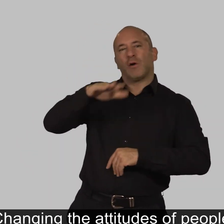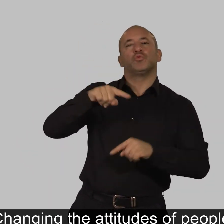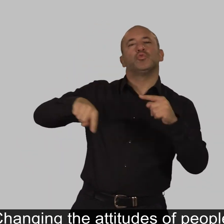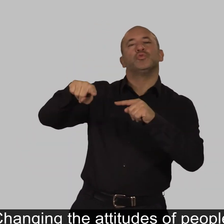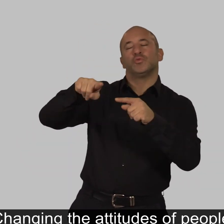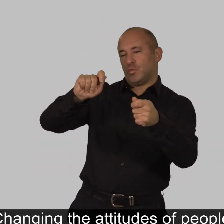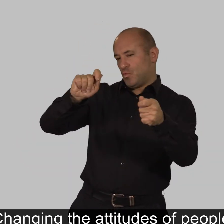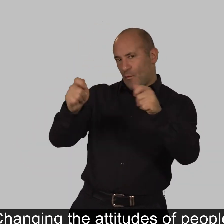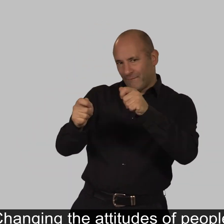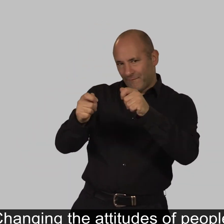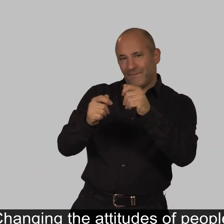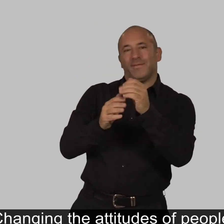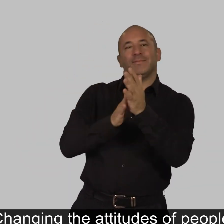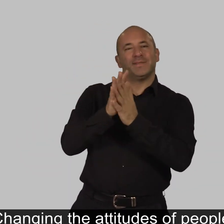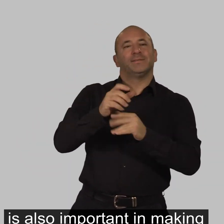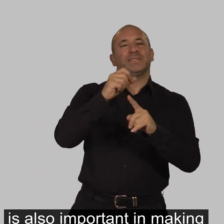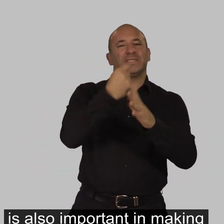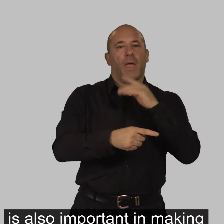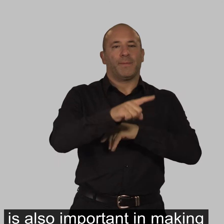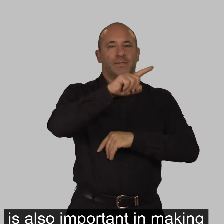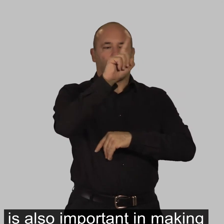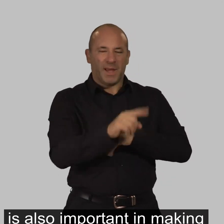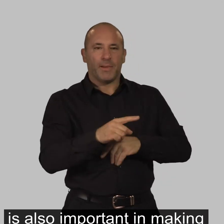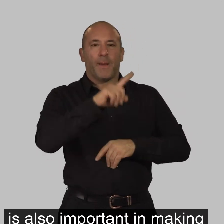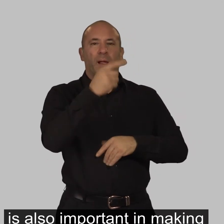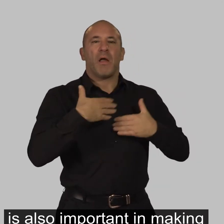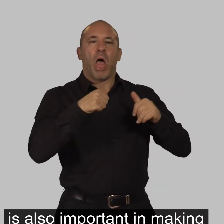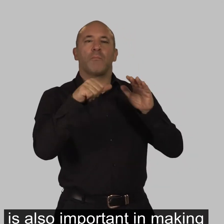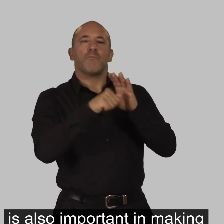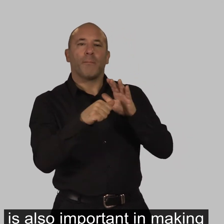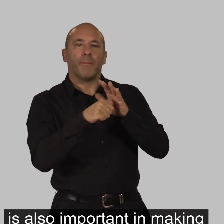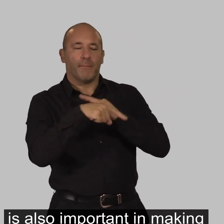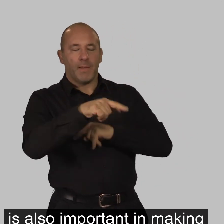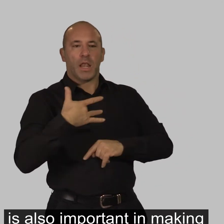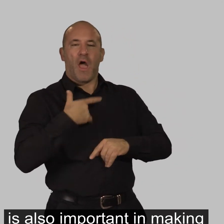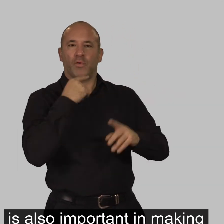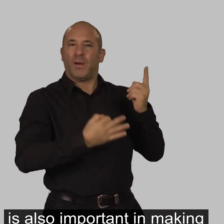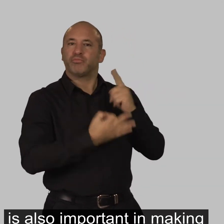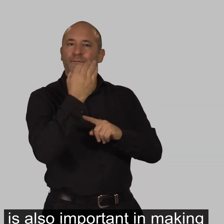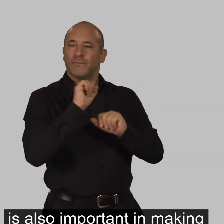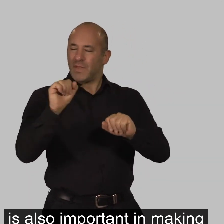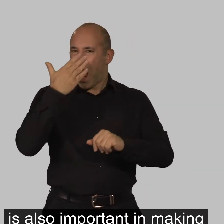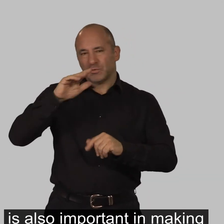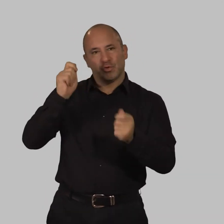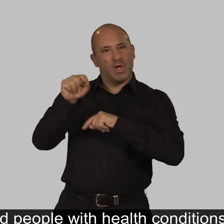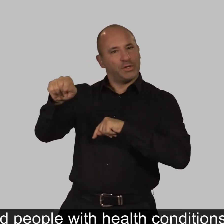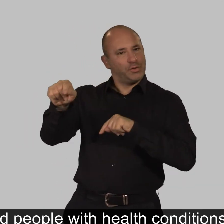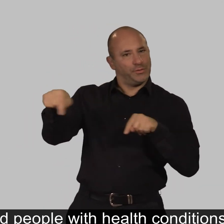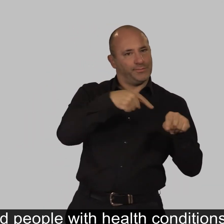Changing the attitudes of people is also important in making life better for disabled people and people